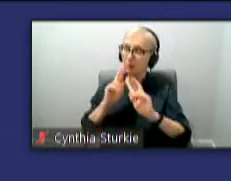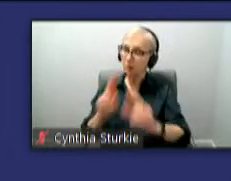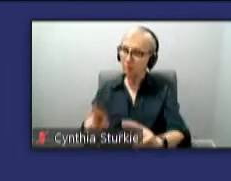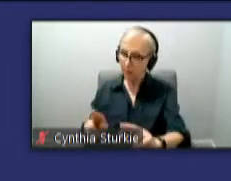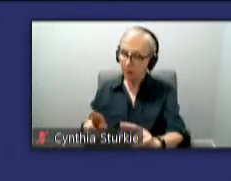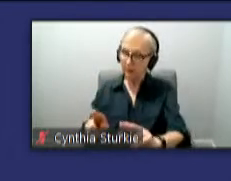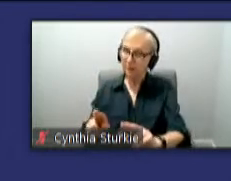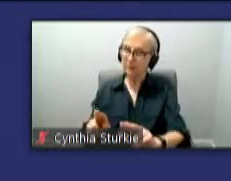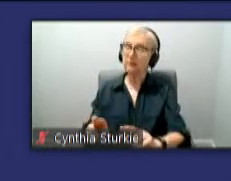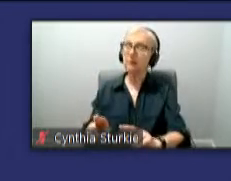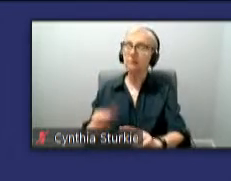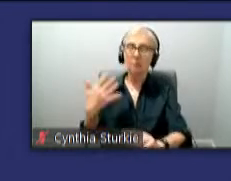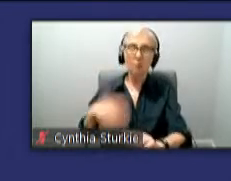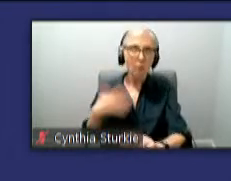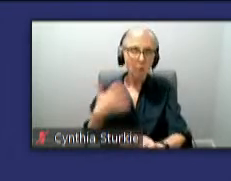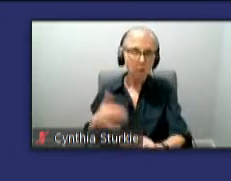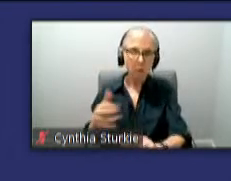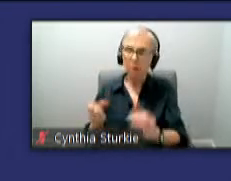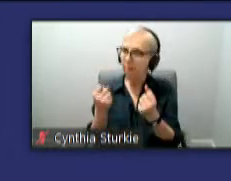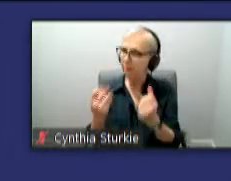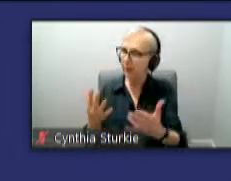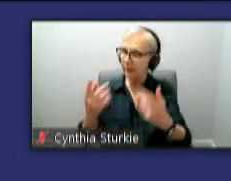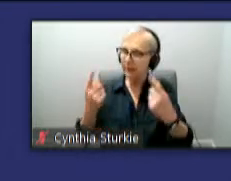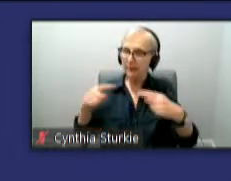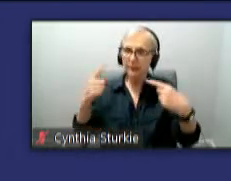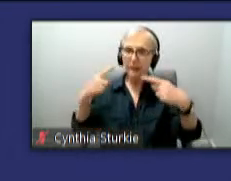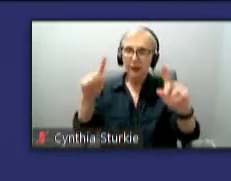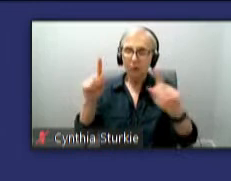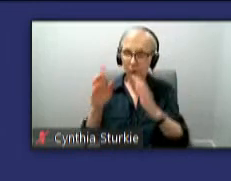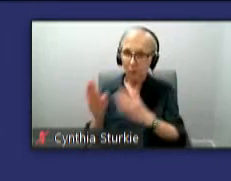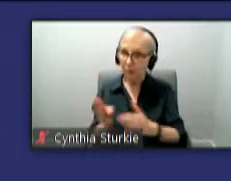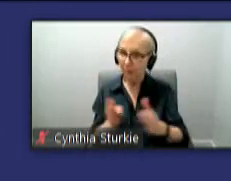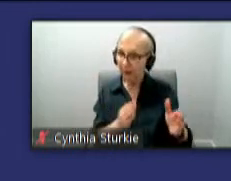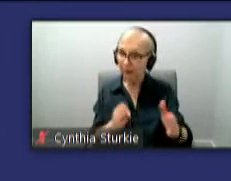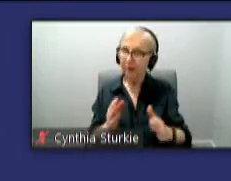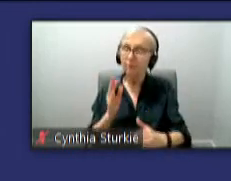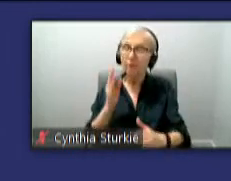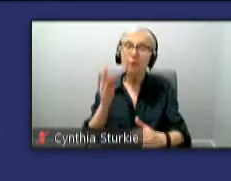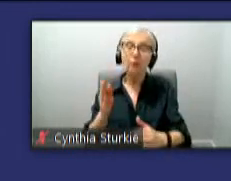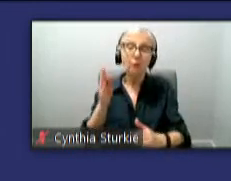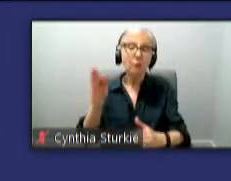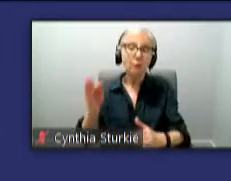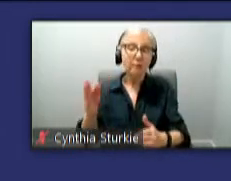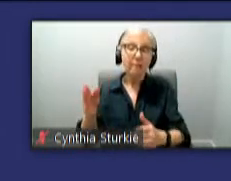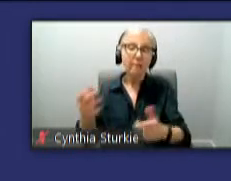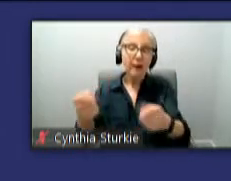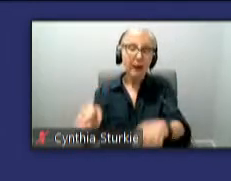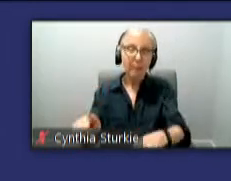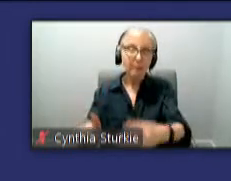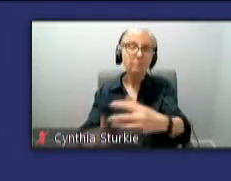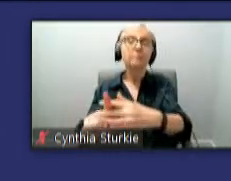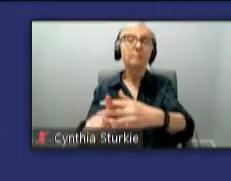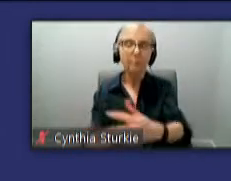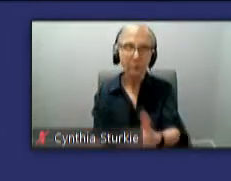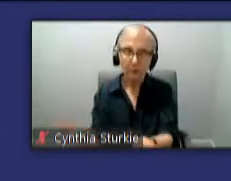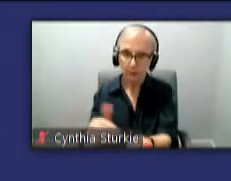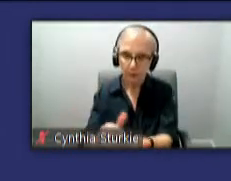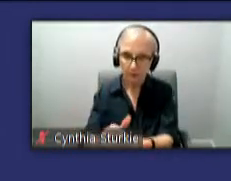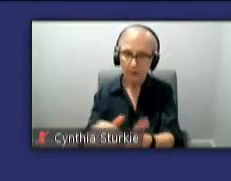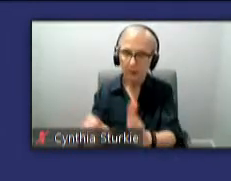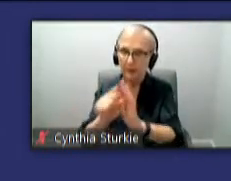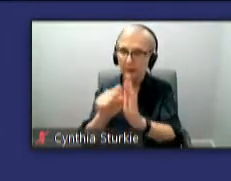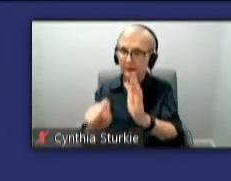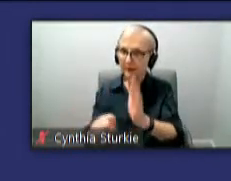many successes and are fully prepared for whatever the future holds with the virus. The state of Colorado's response has always